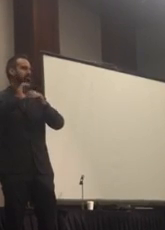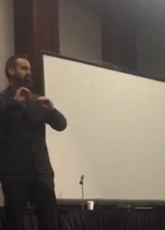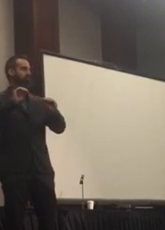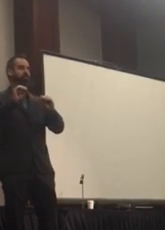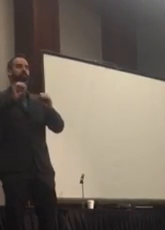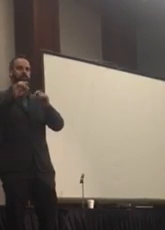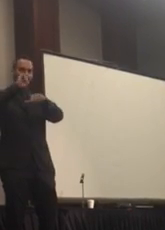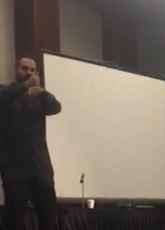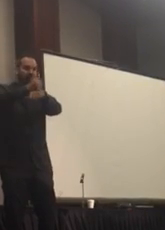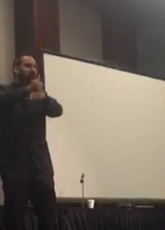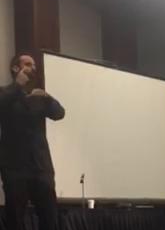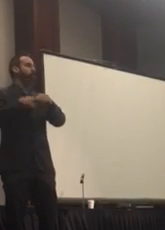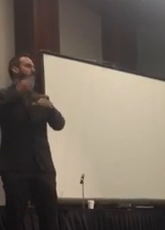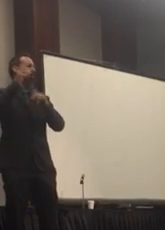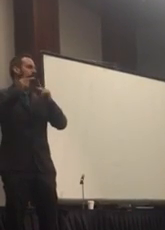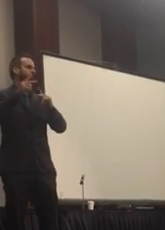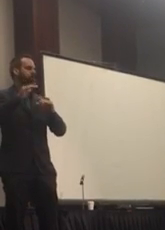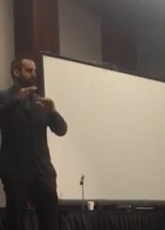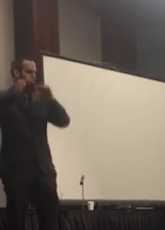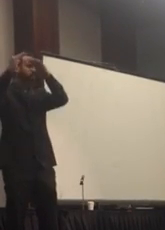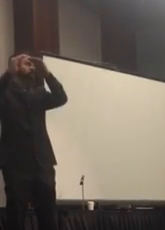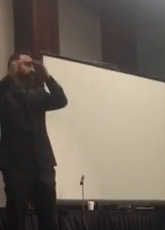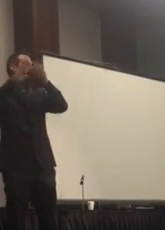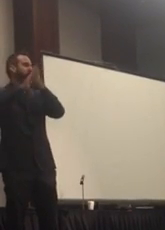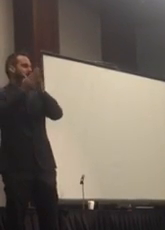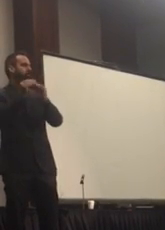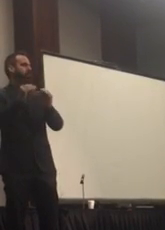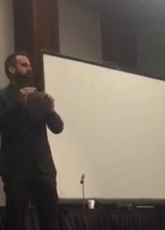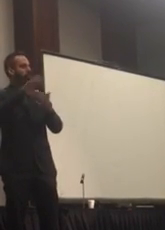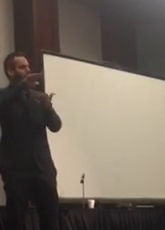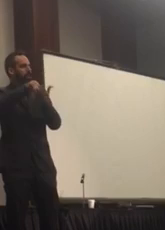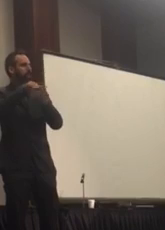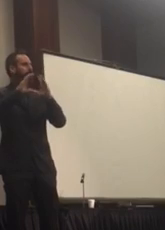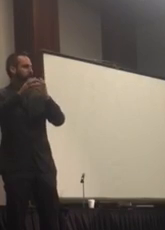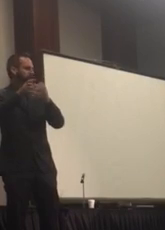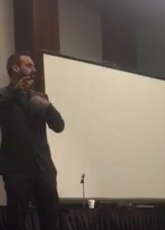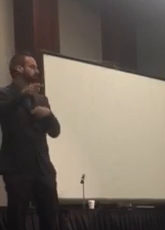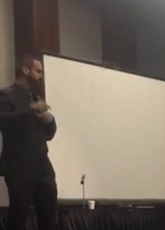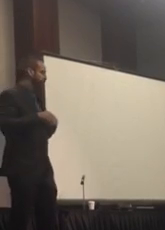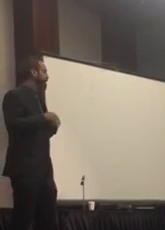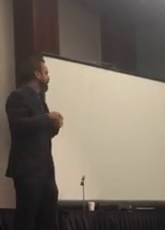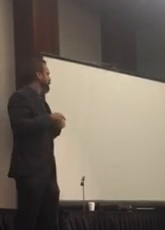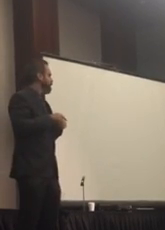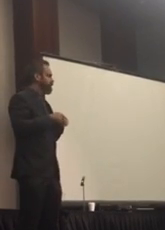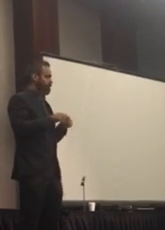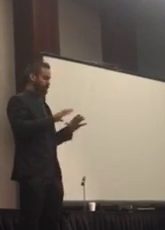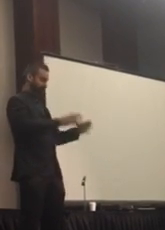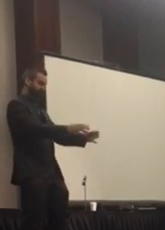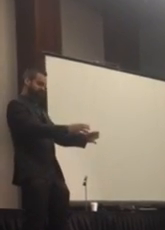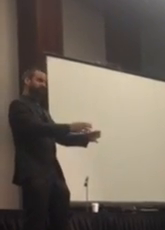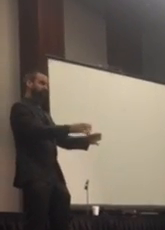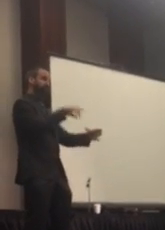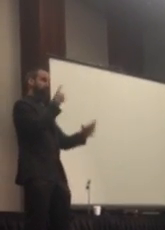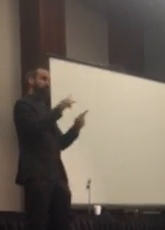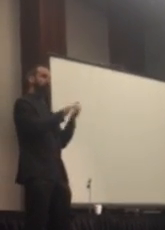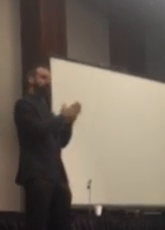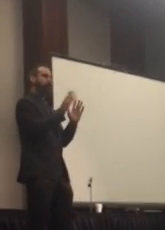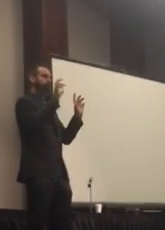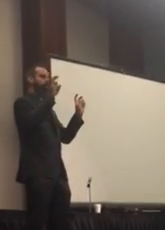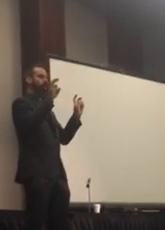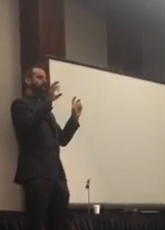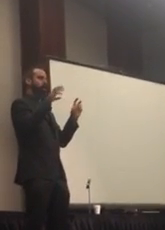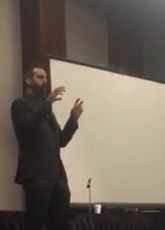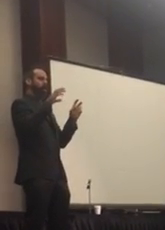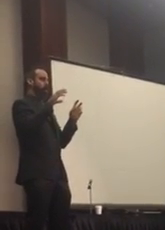right, that were for whites only for the most part. And black folks are being kept in virtual concentration camp fashion into communities where they